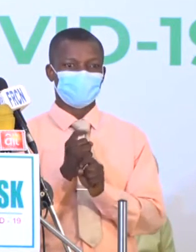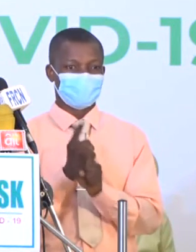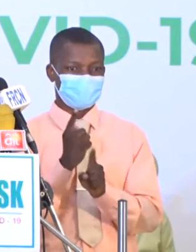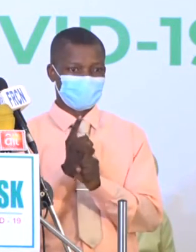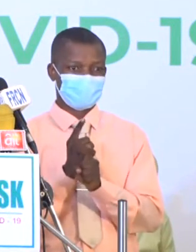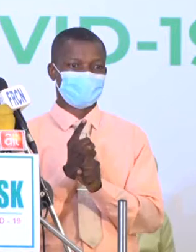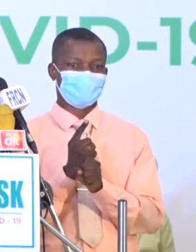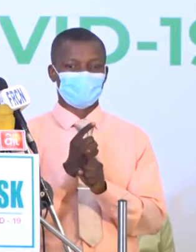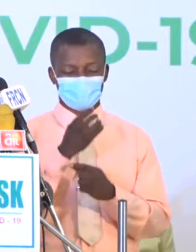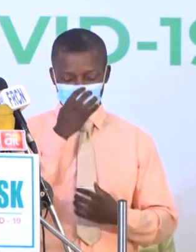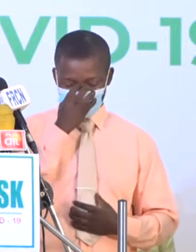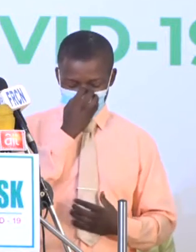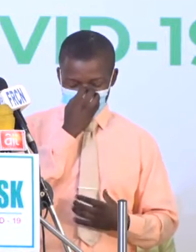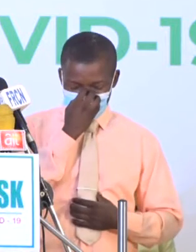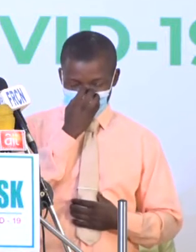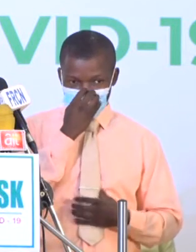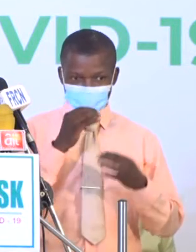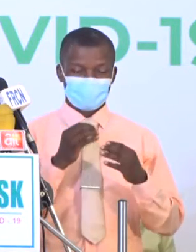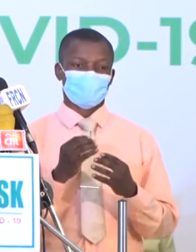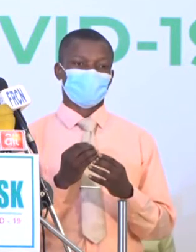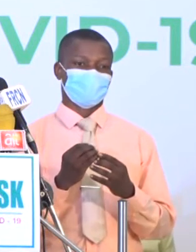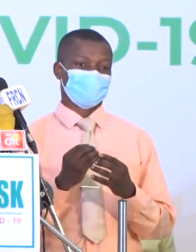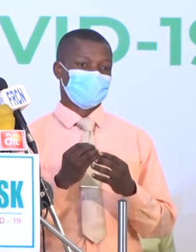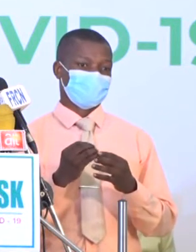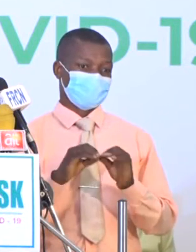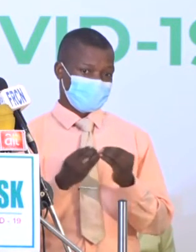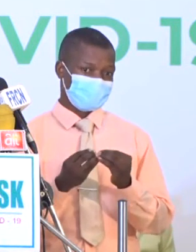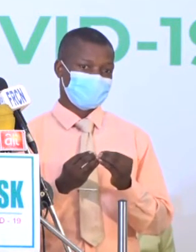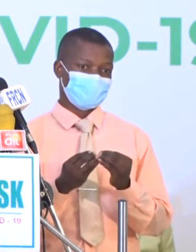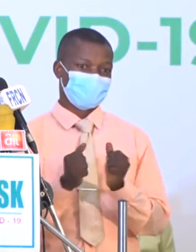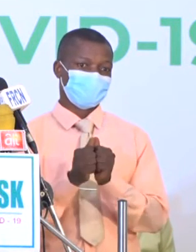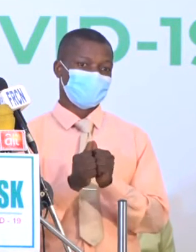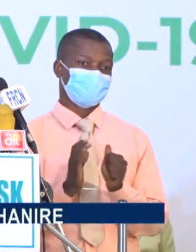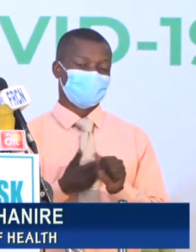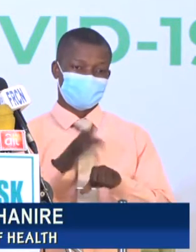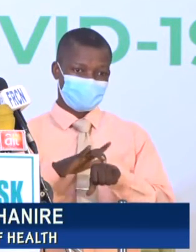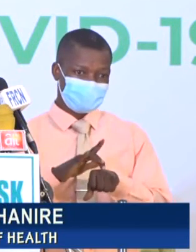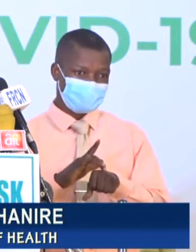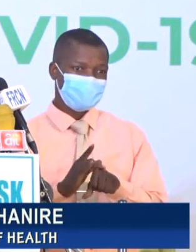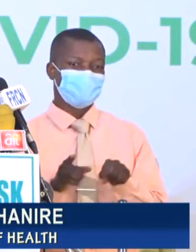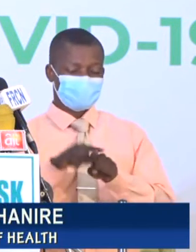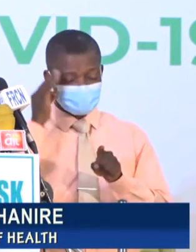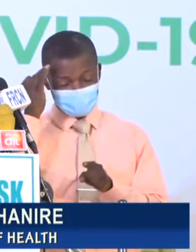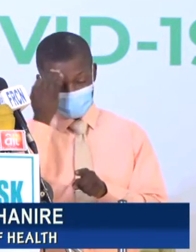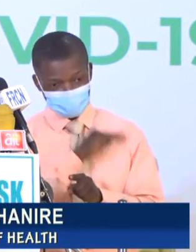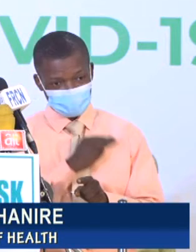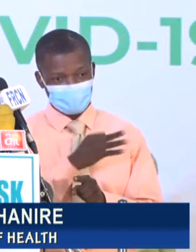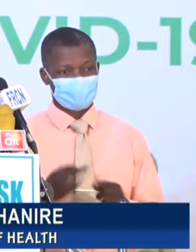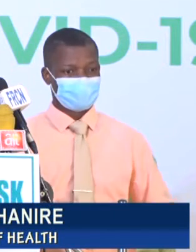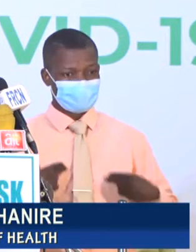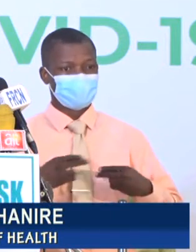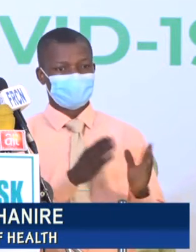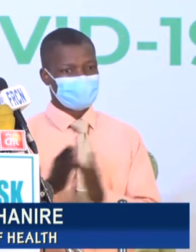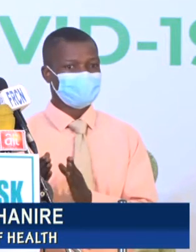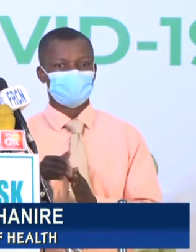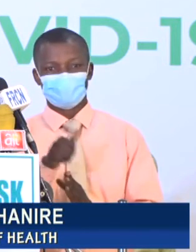in a separate intervention. In the meantime, the Federal Ministry of Health is arranging for federal tertiary hospitals